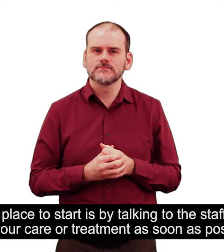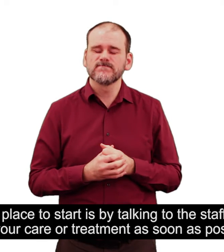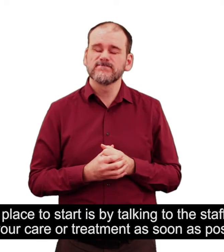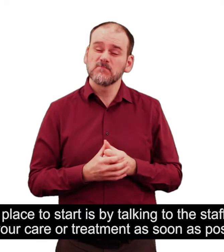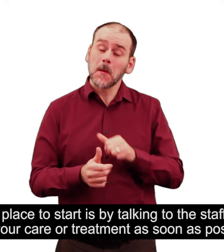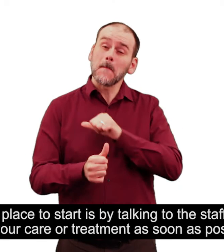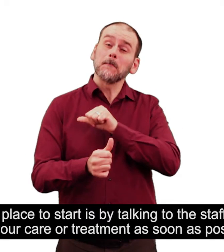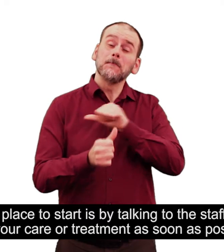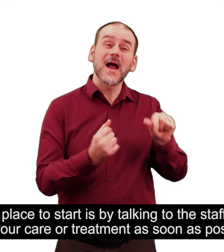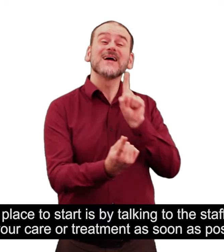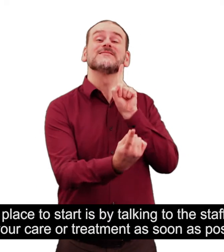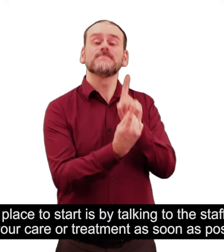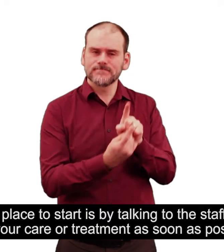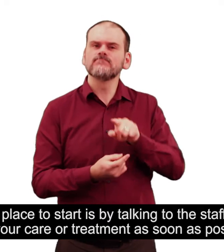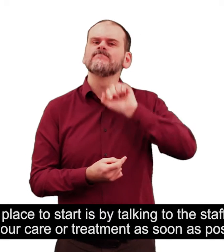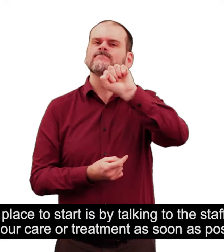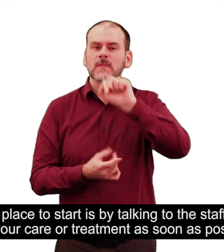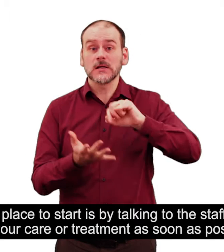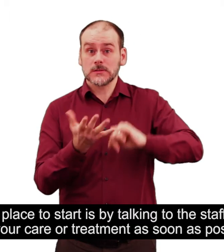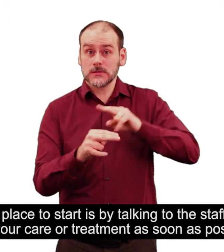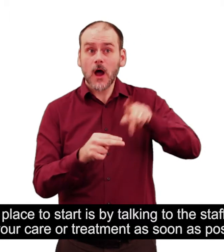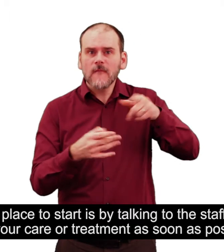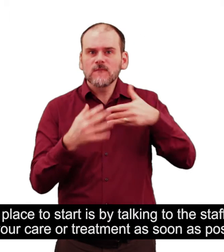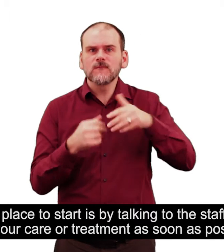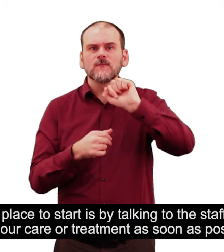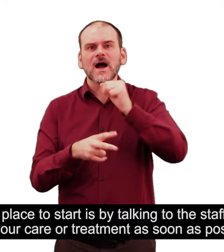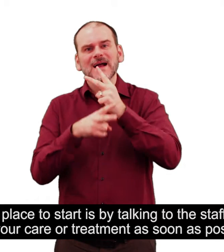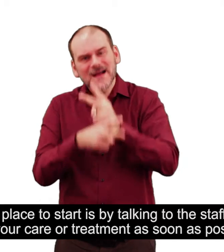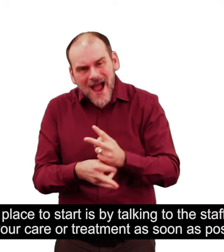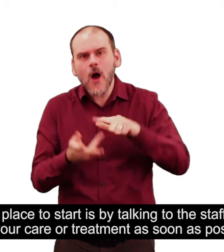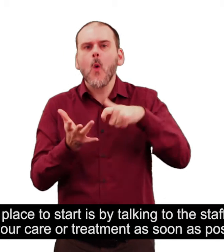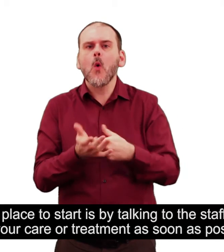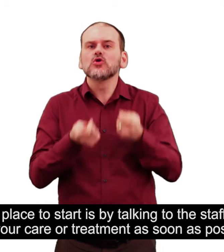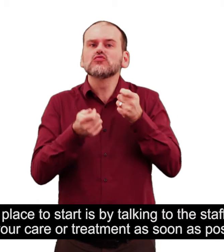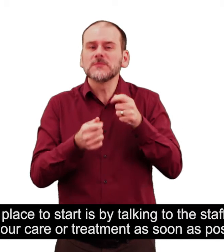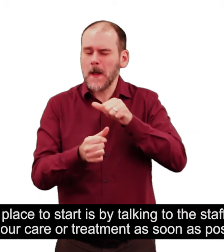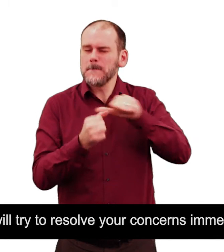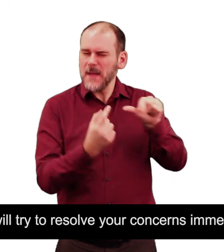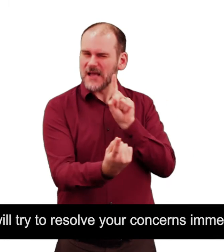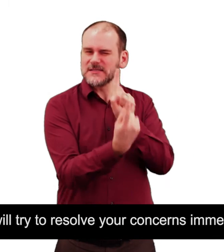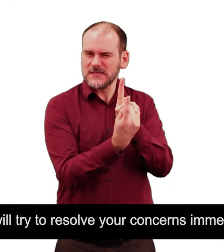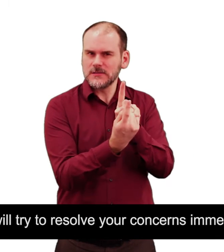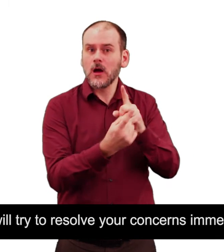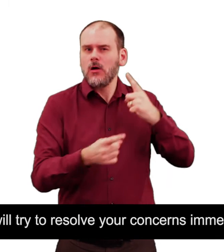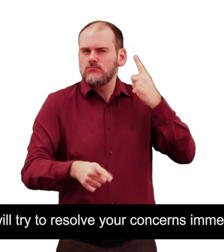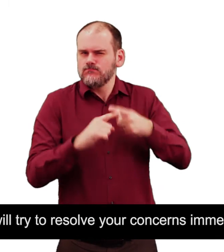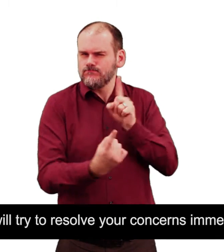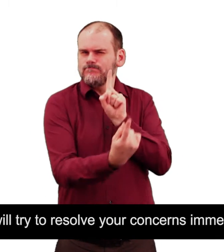The best place to start is by talking to the staff involved with your care or treatment as soon as possible. They will try to resolve your concerns